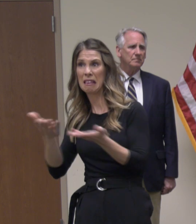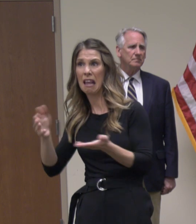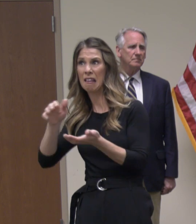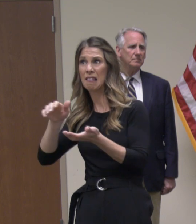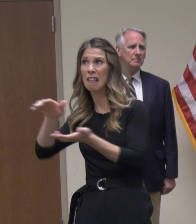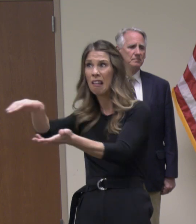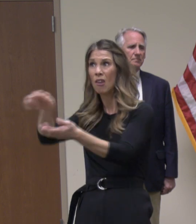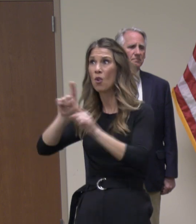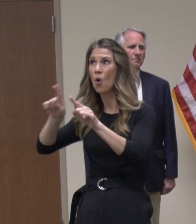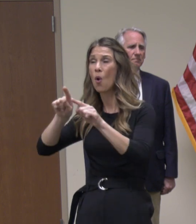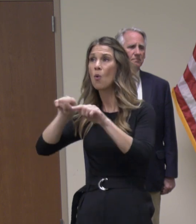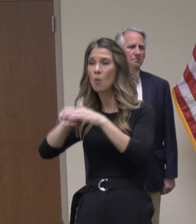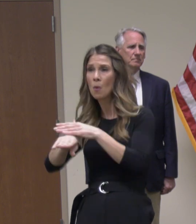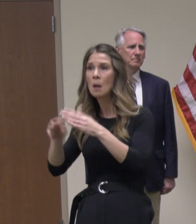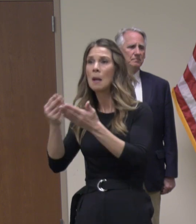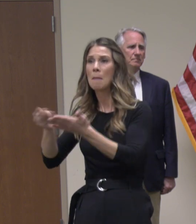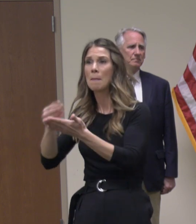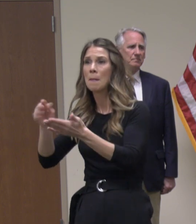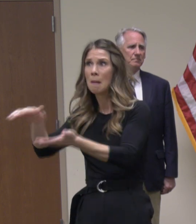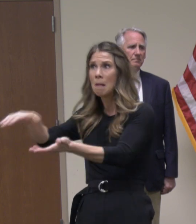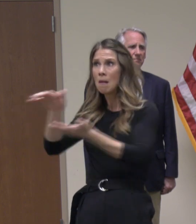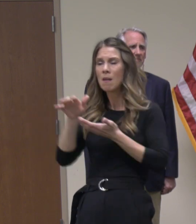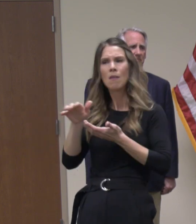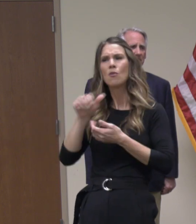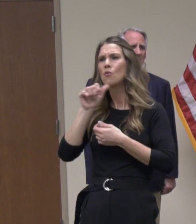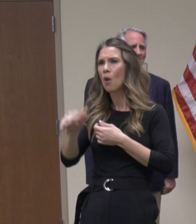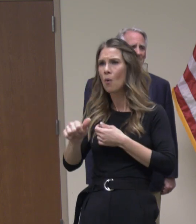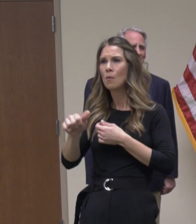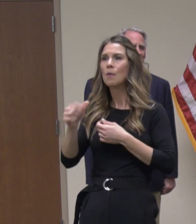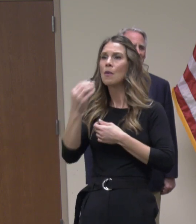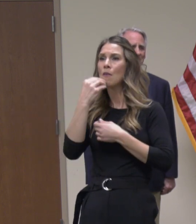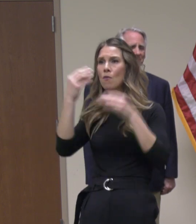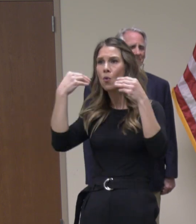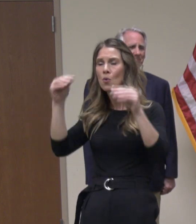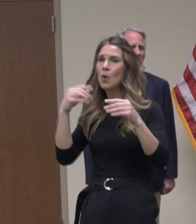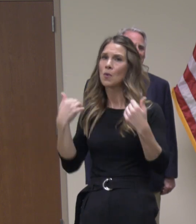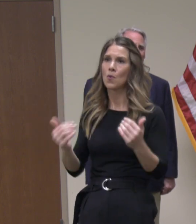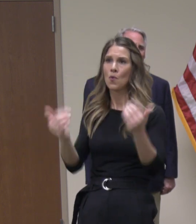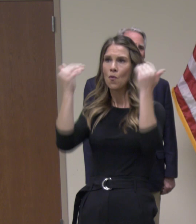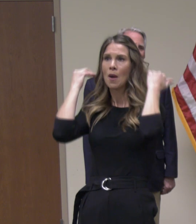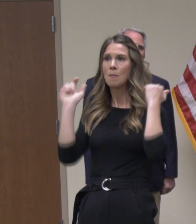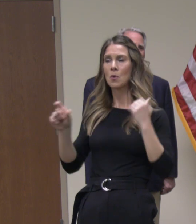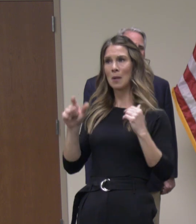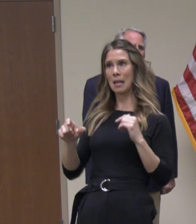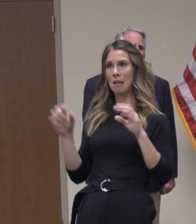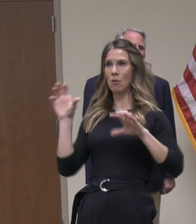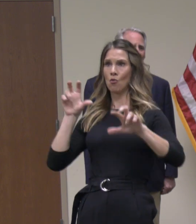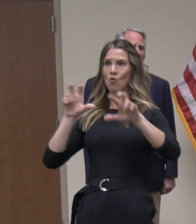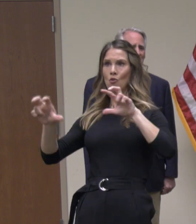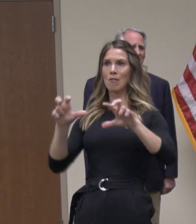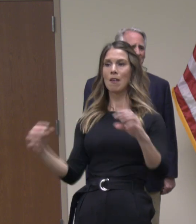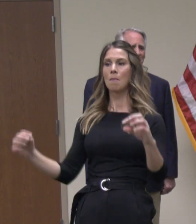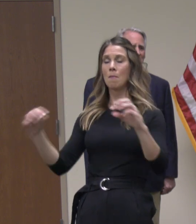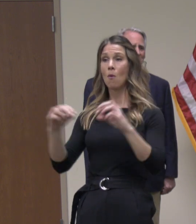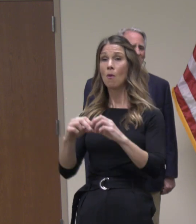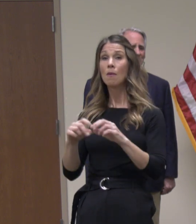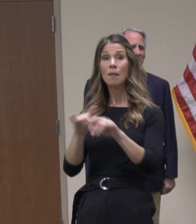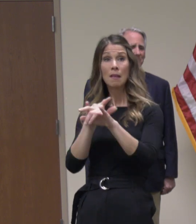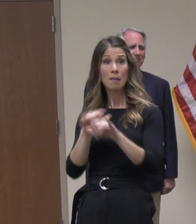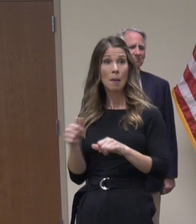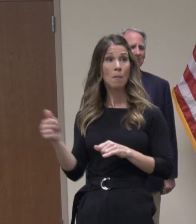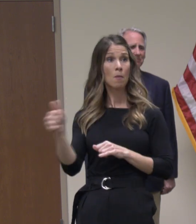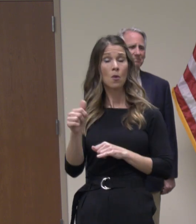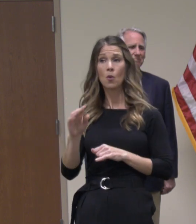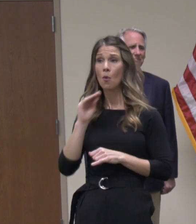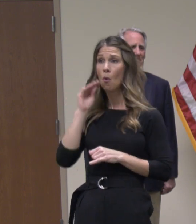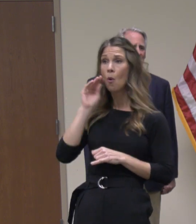unnecessarily overwhelmed and need time to restock. Above all, please remain calm, don't panic, have your own plans in place